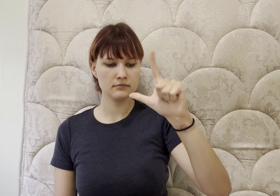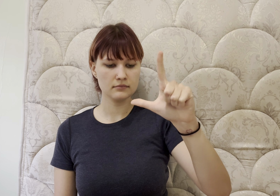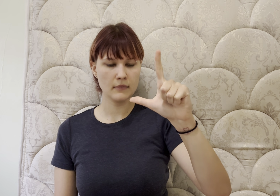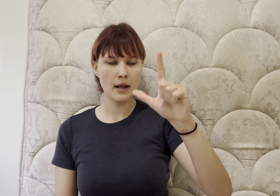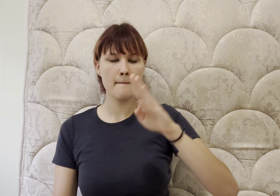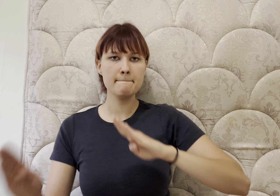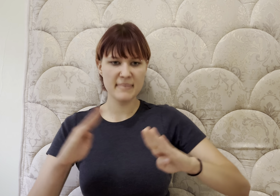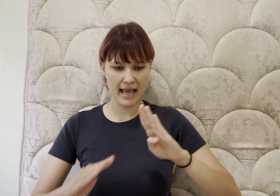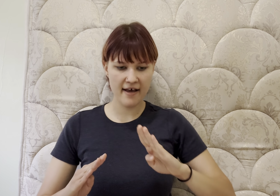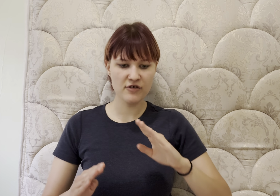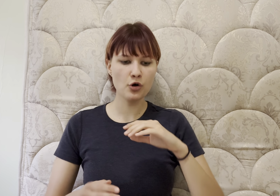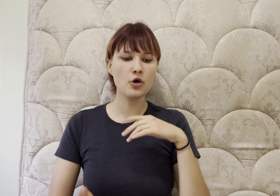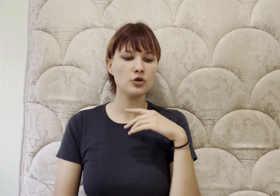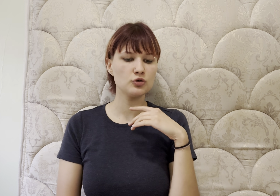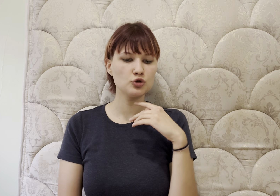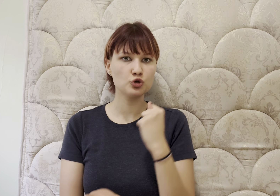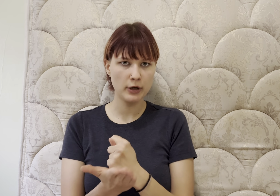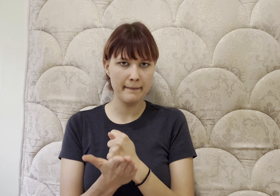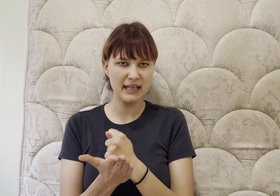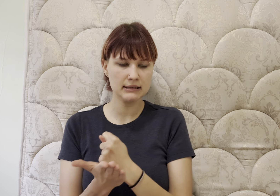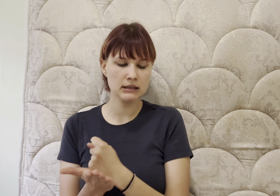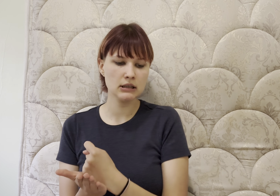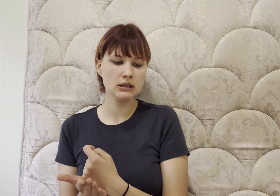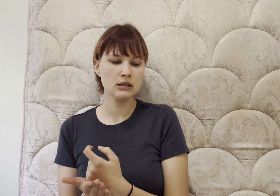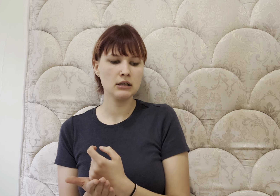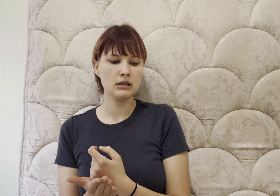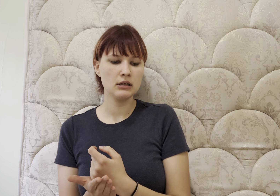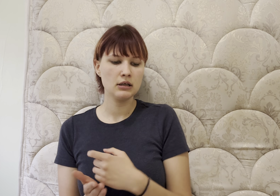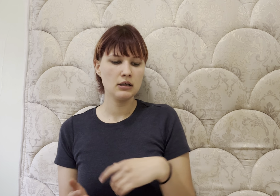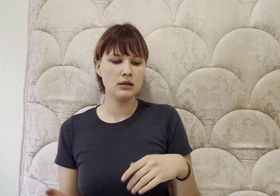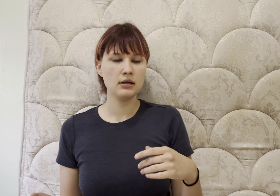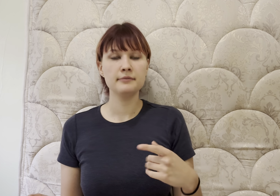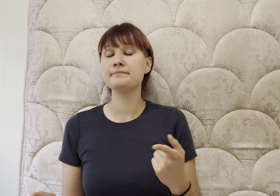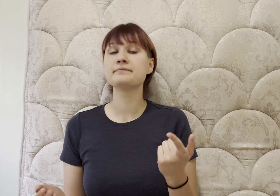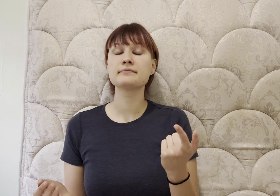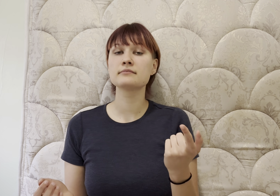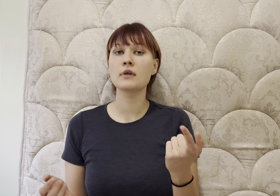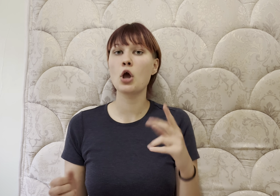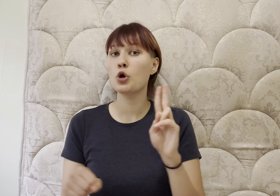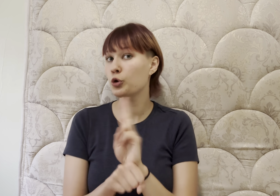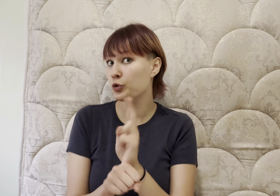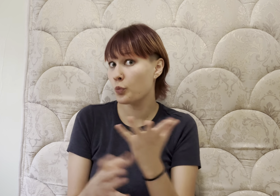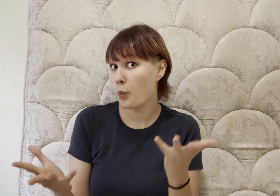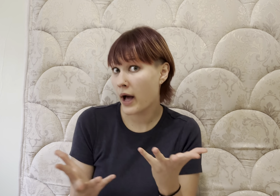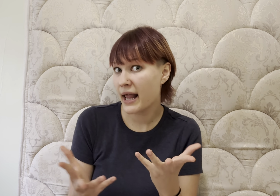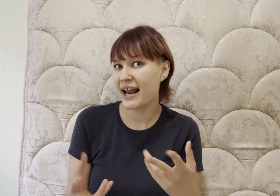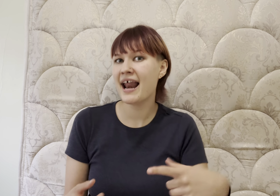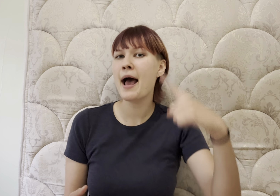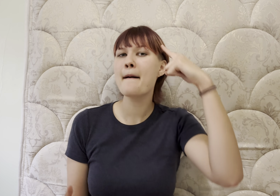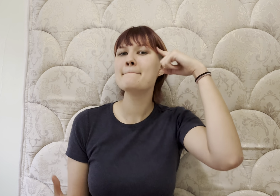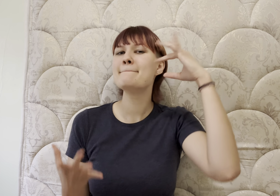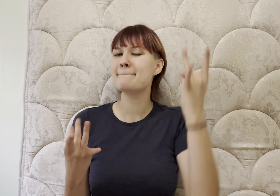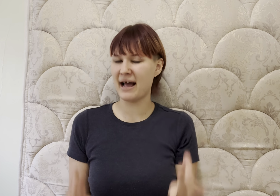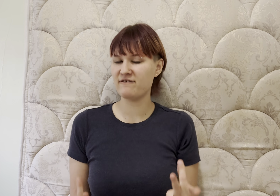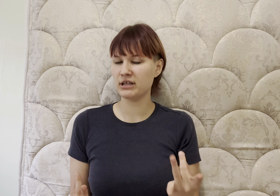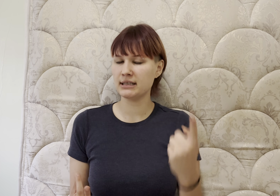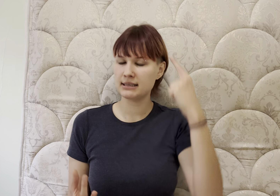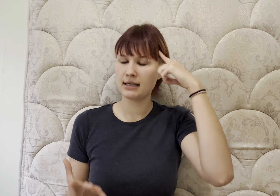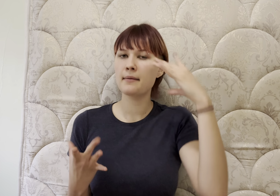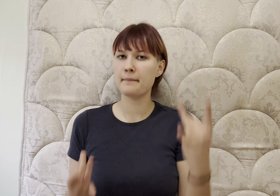that, relationships are challenging and life is bumpy, and every time something goes wrong, you